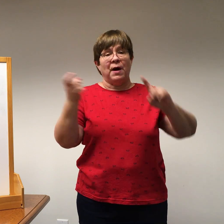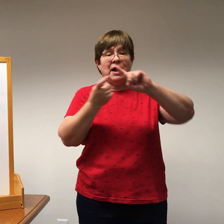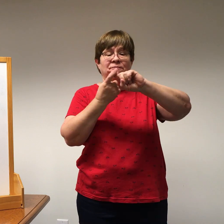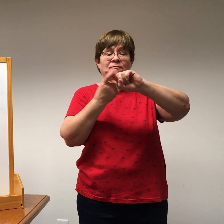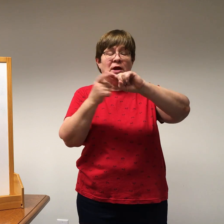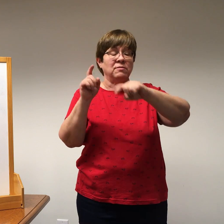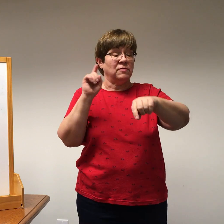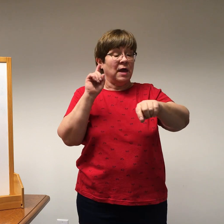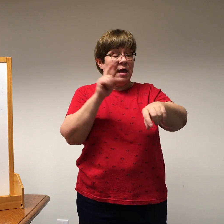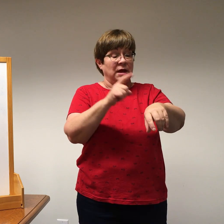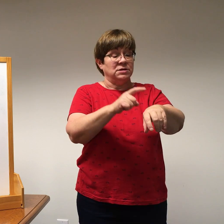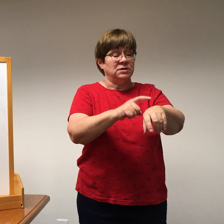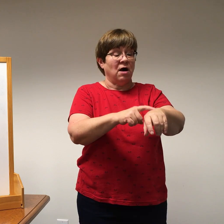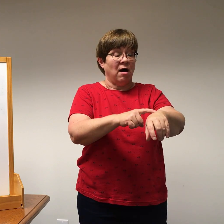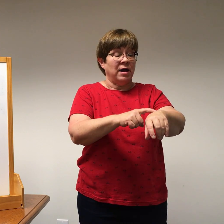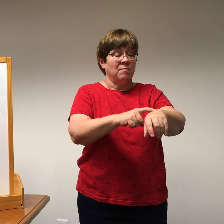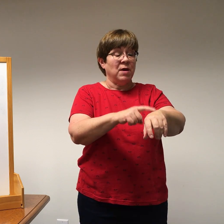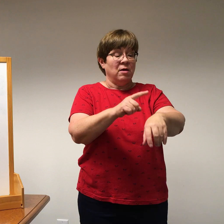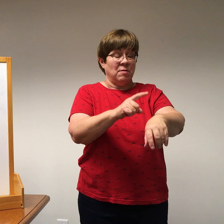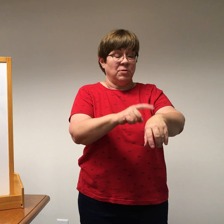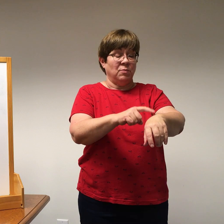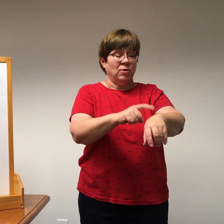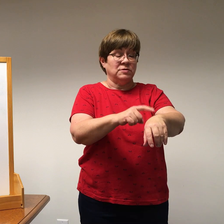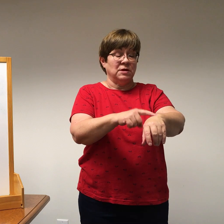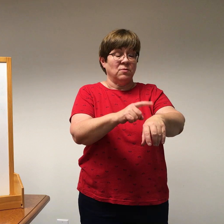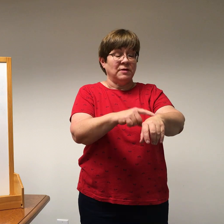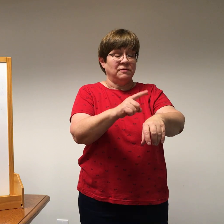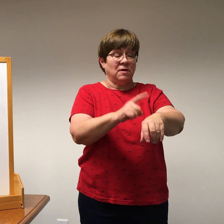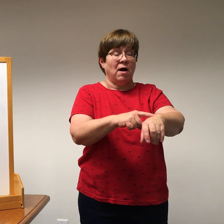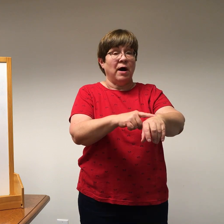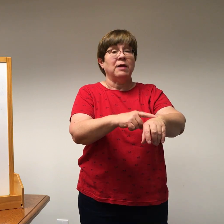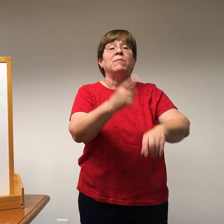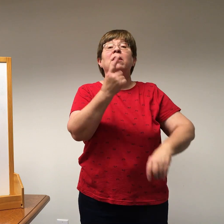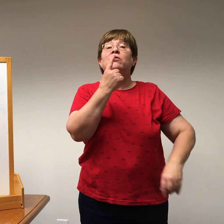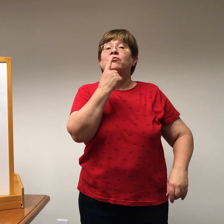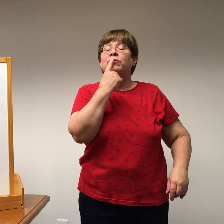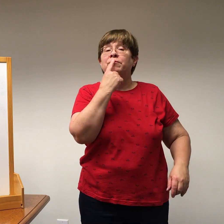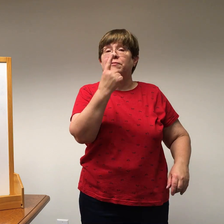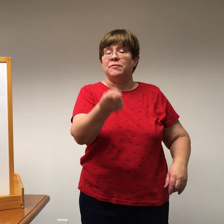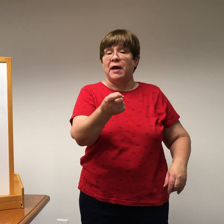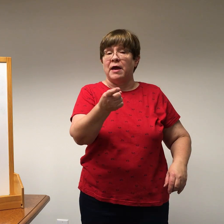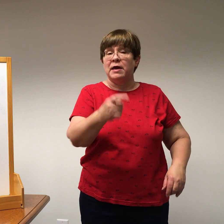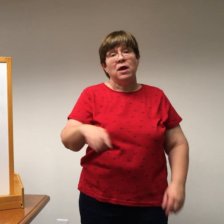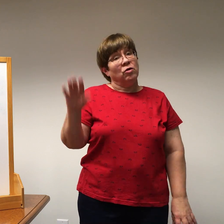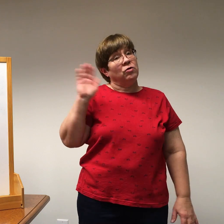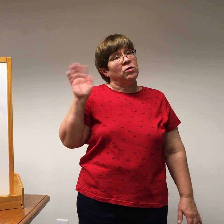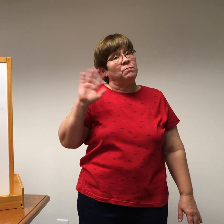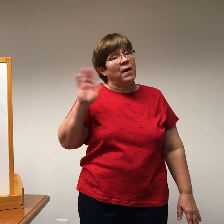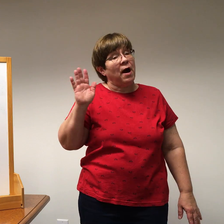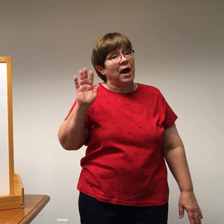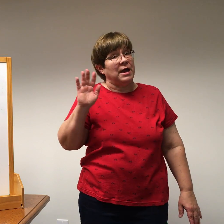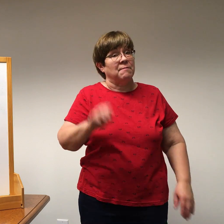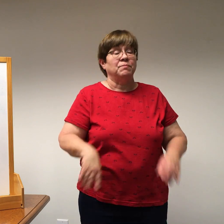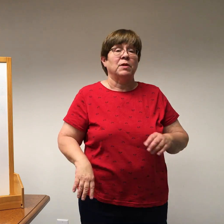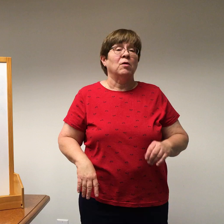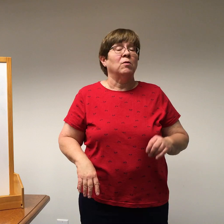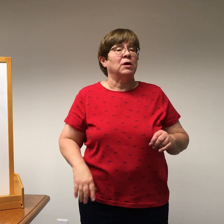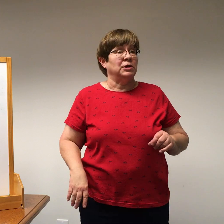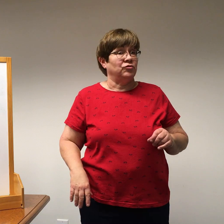goodbye, friends, and time. Remember to point to your wrist. Time to say goodbye. We're going to try